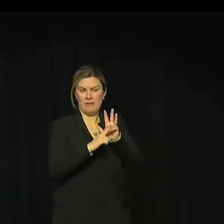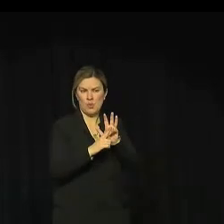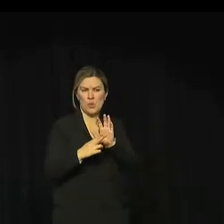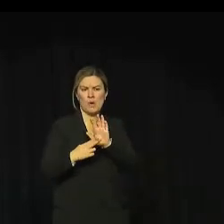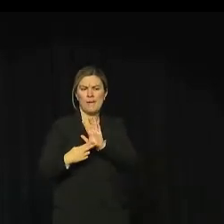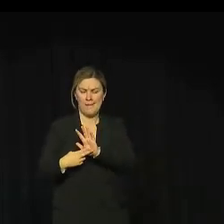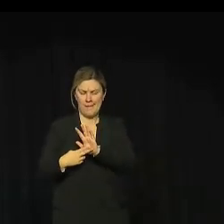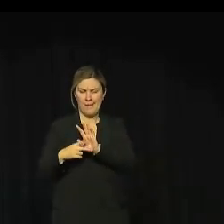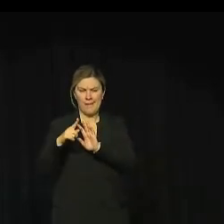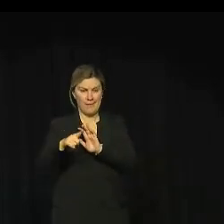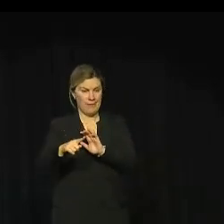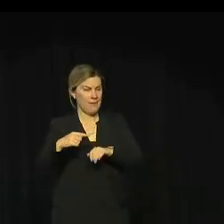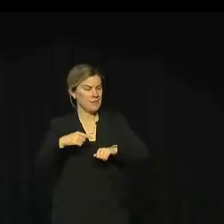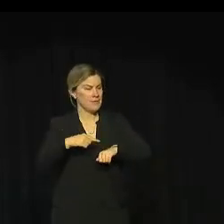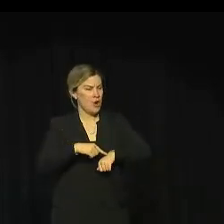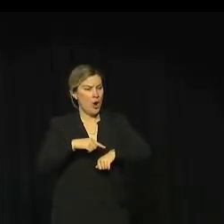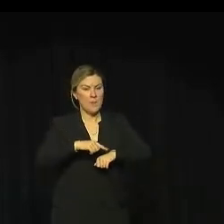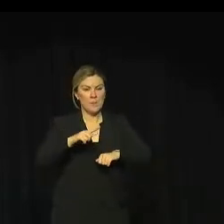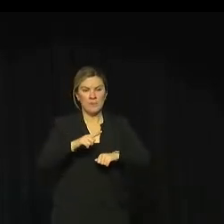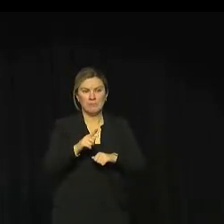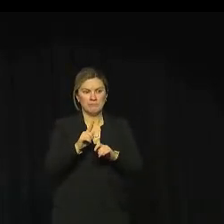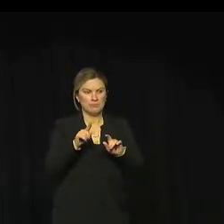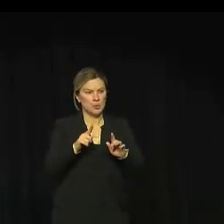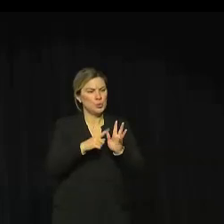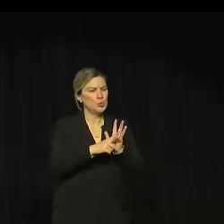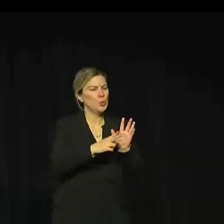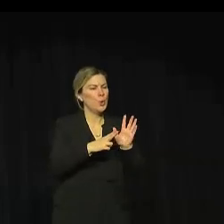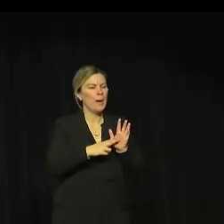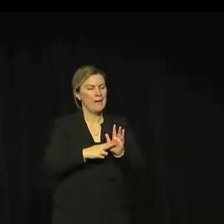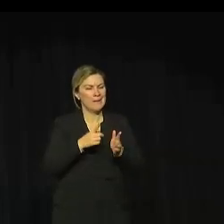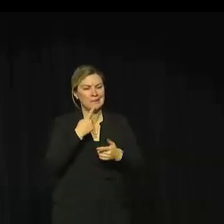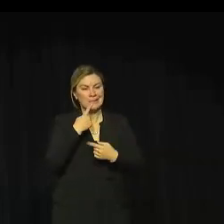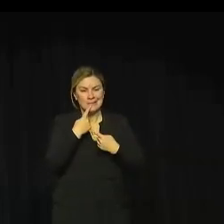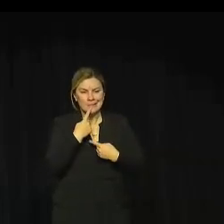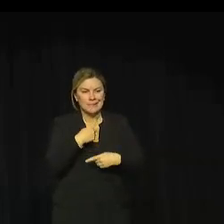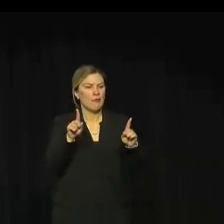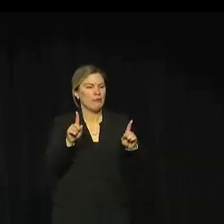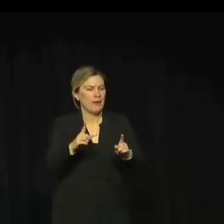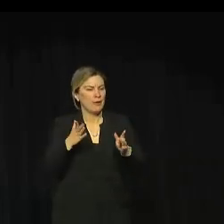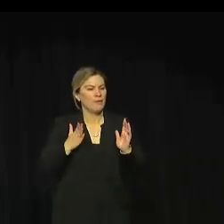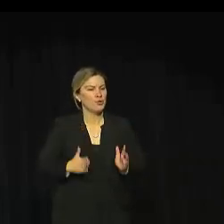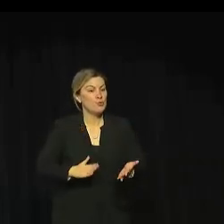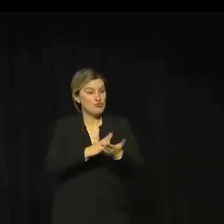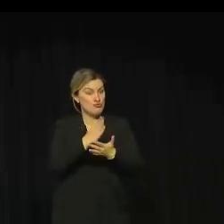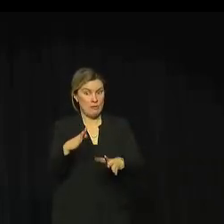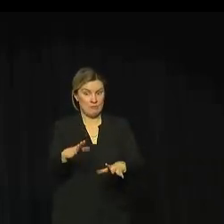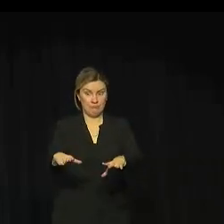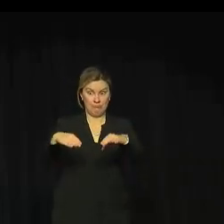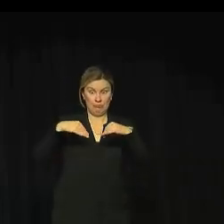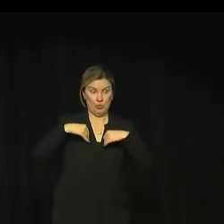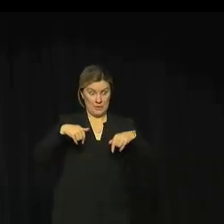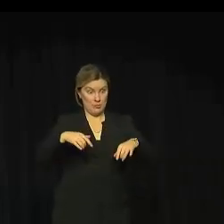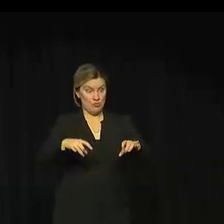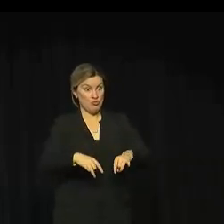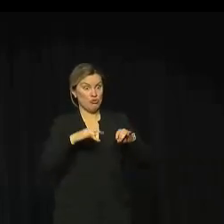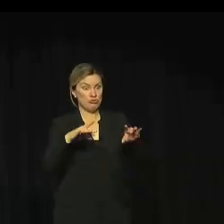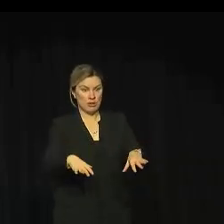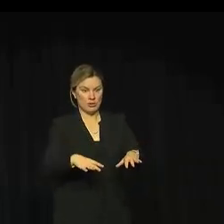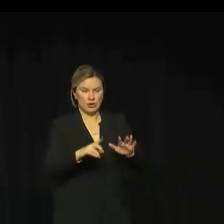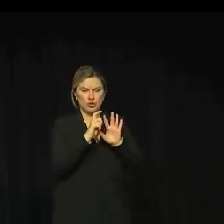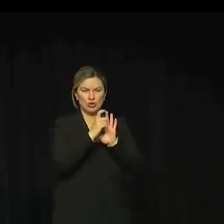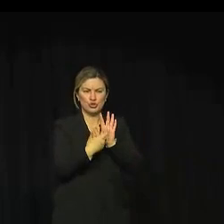Universal Declaration of Human Rights was adopted was an Australian, Dr. H.V.